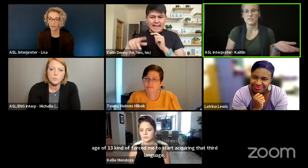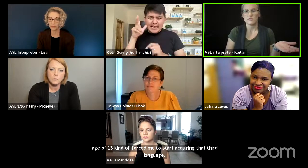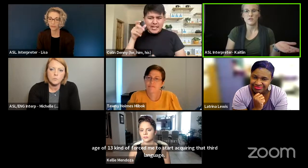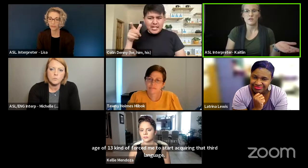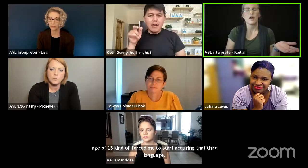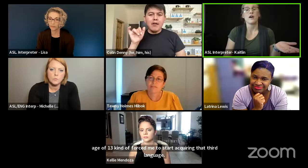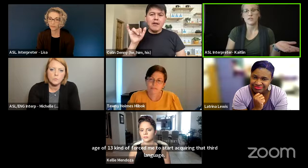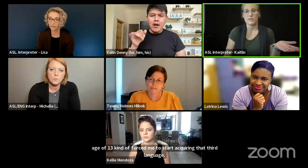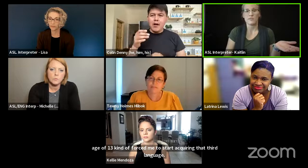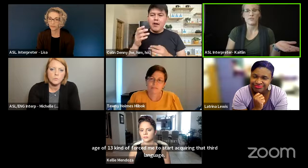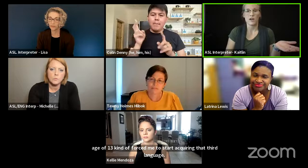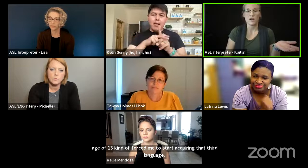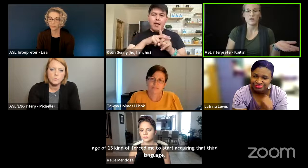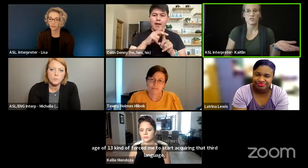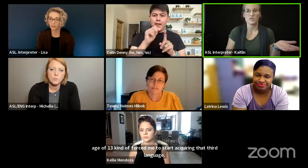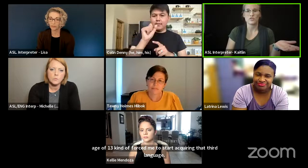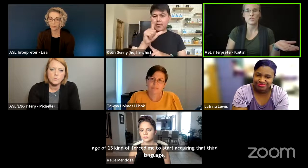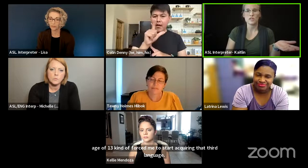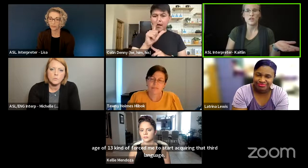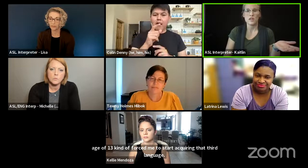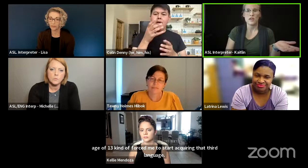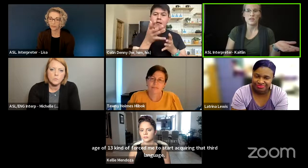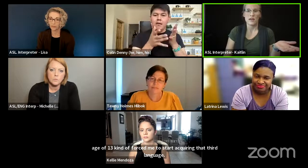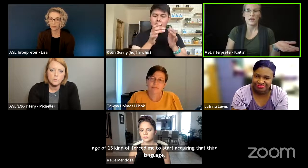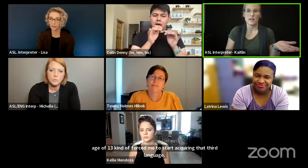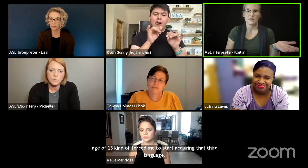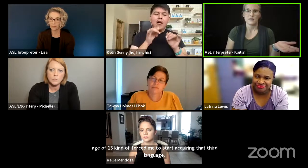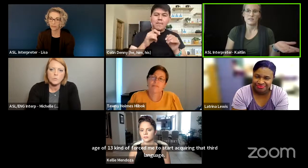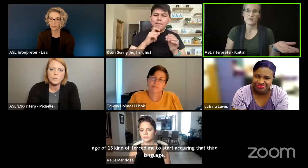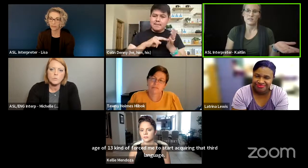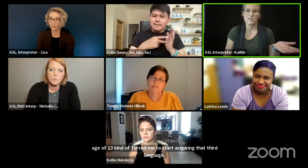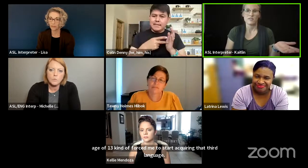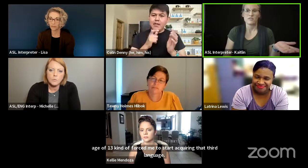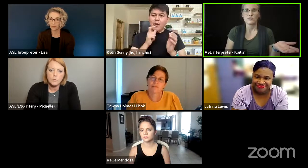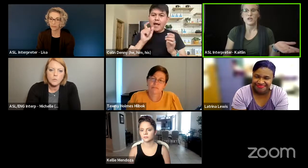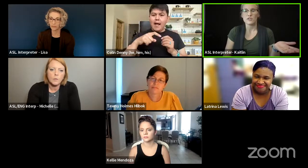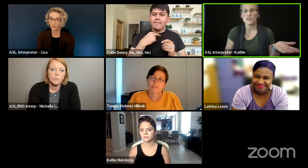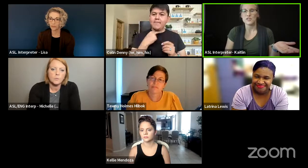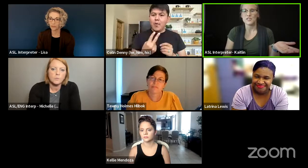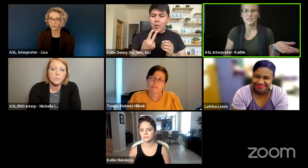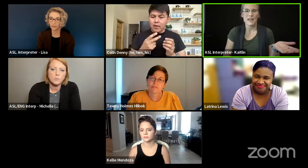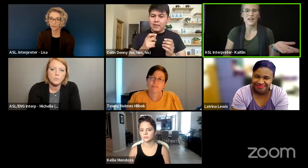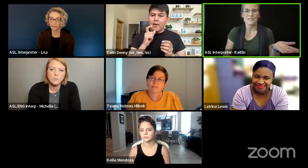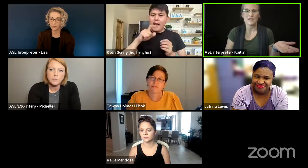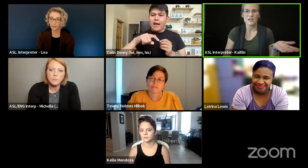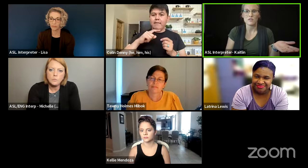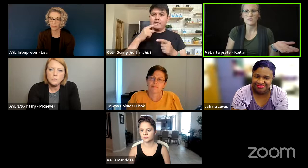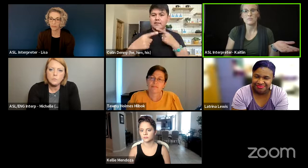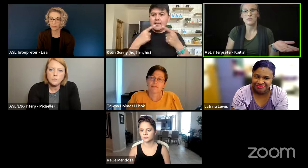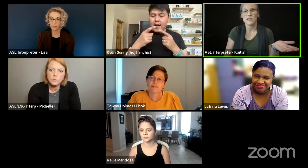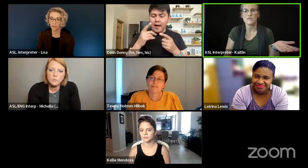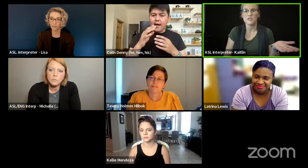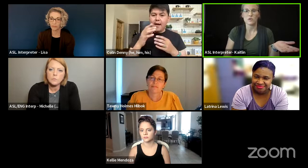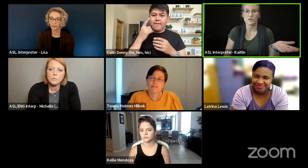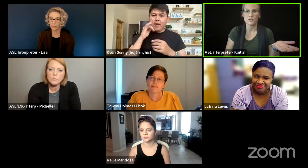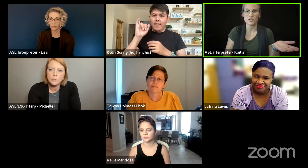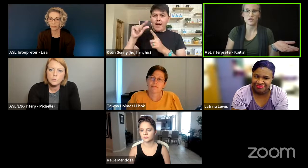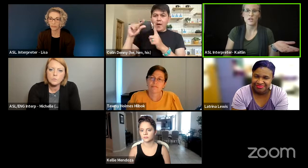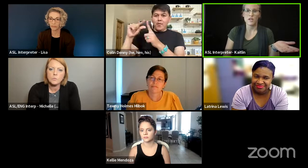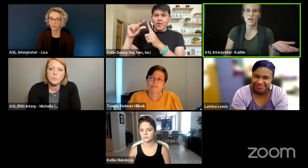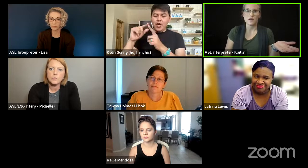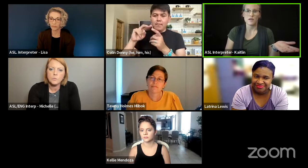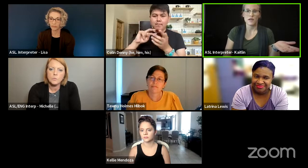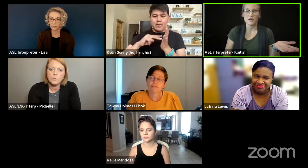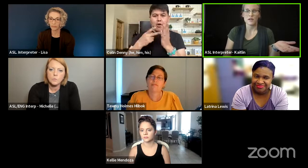other deaf children, that gestures and ASL and being a visual